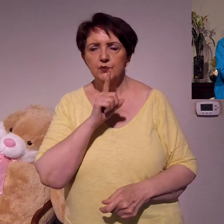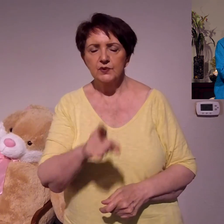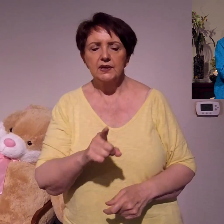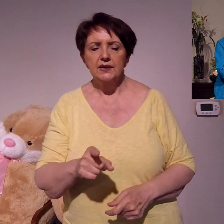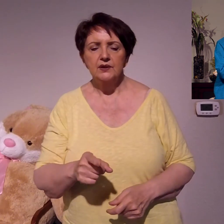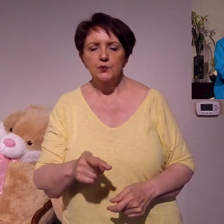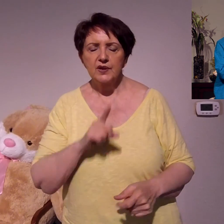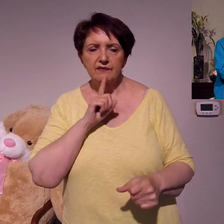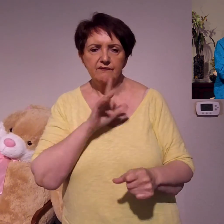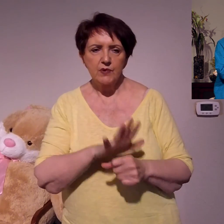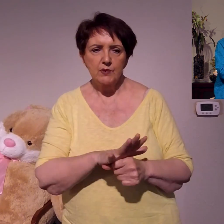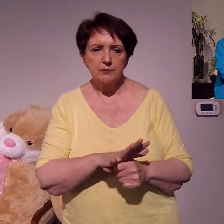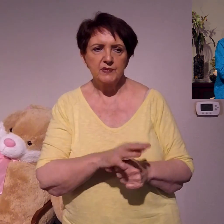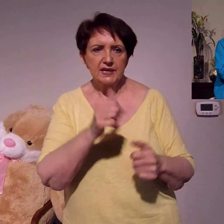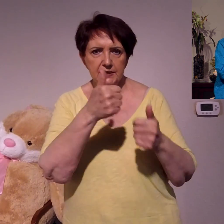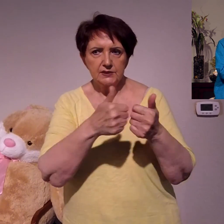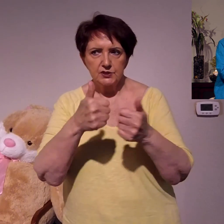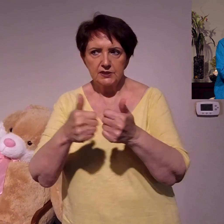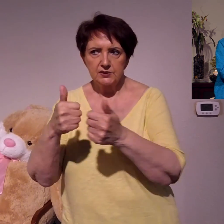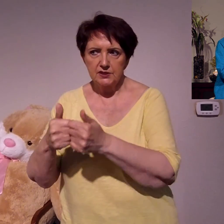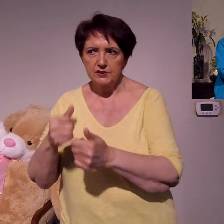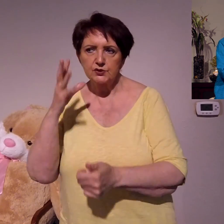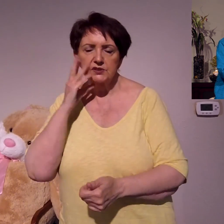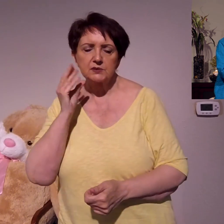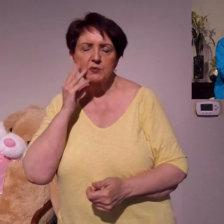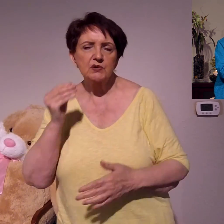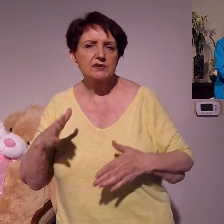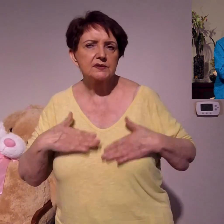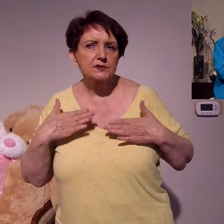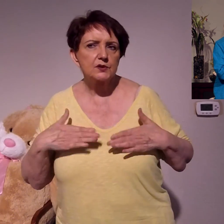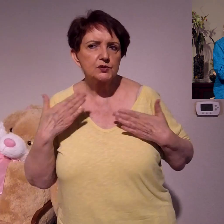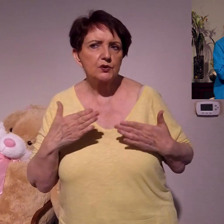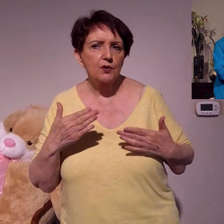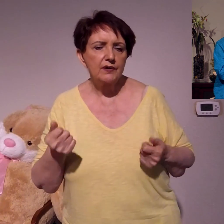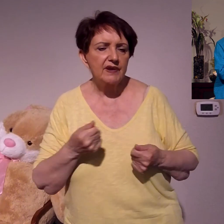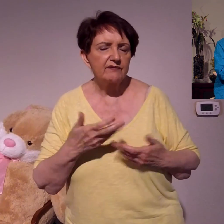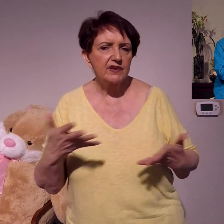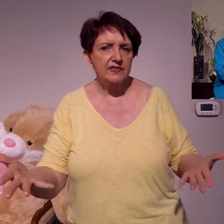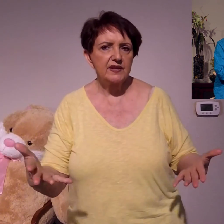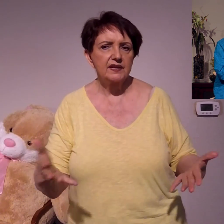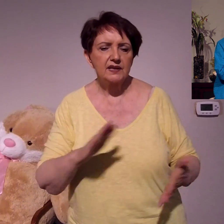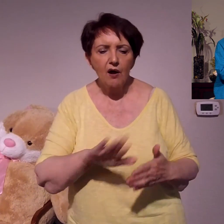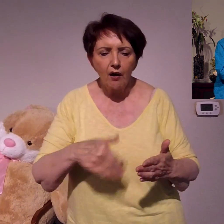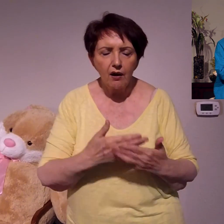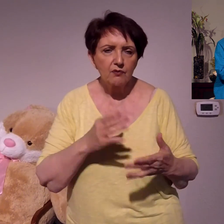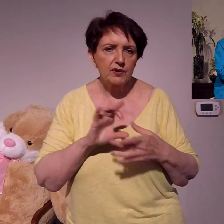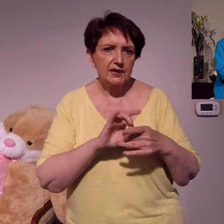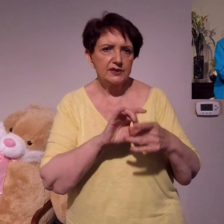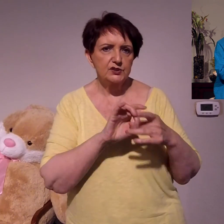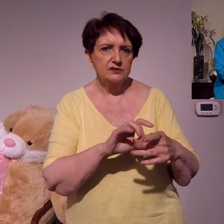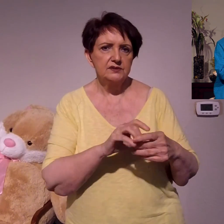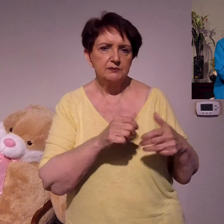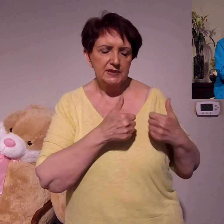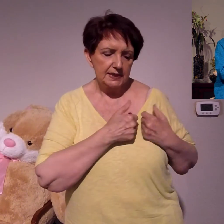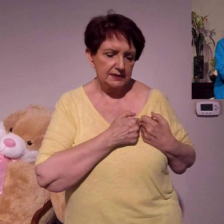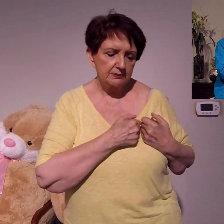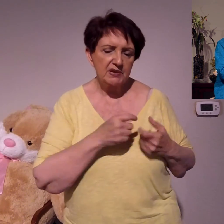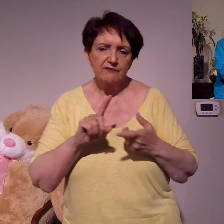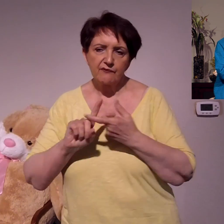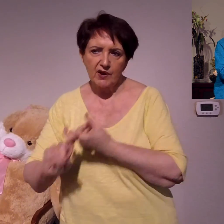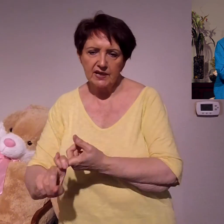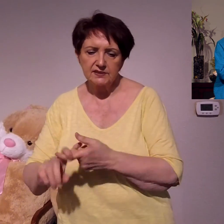used to do it inside. Now I do it exuberantly. I do it in my car, whatever. So on 3, I want you to shout out your birthday on a